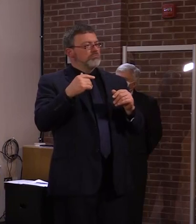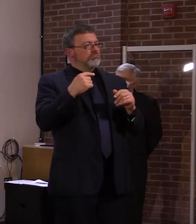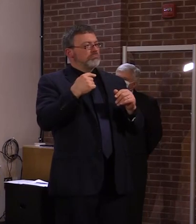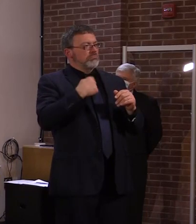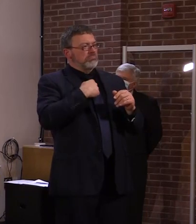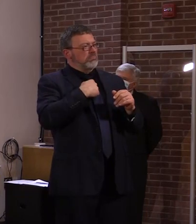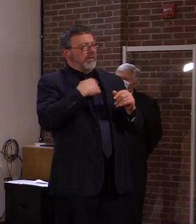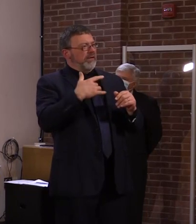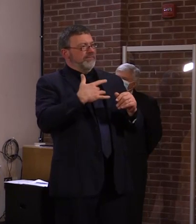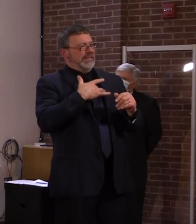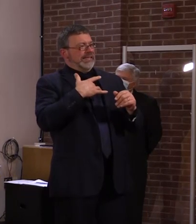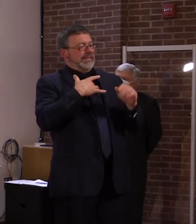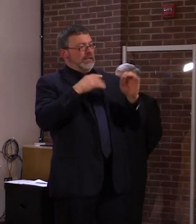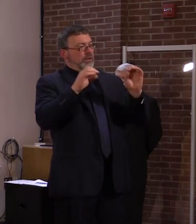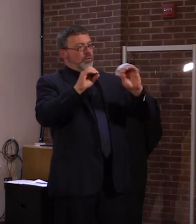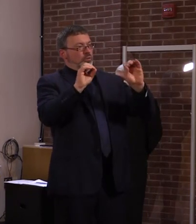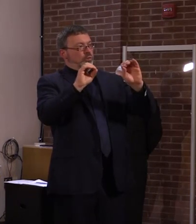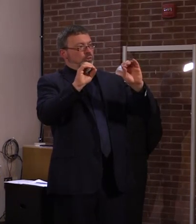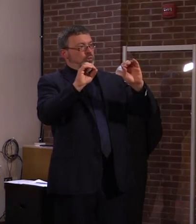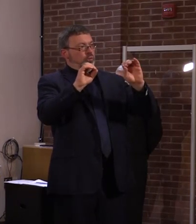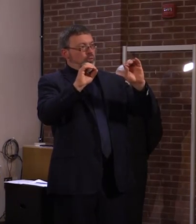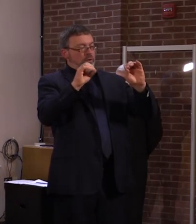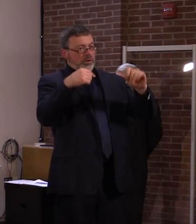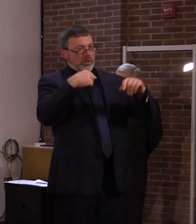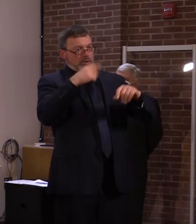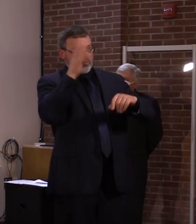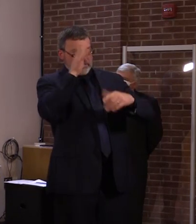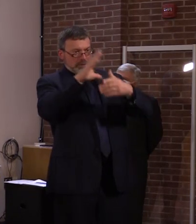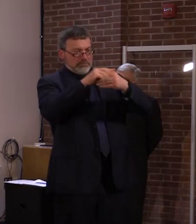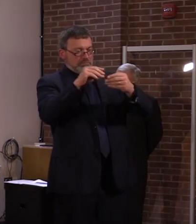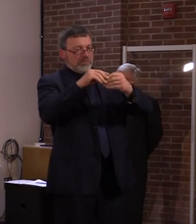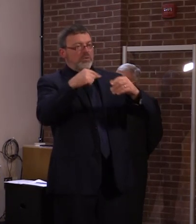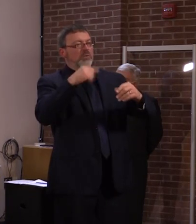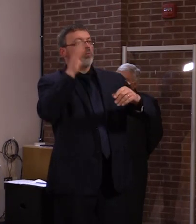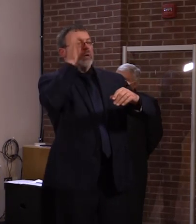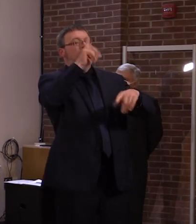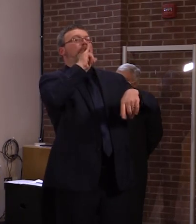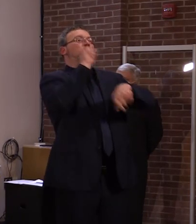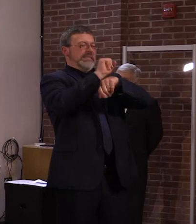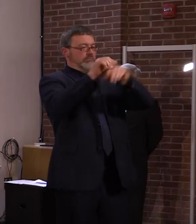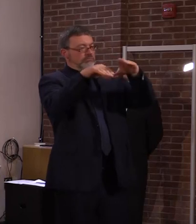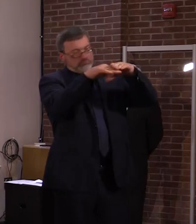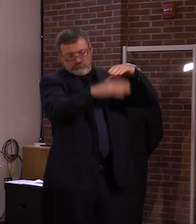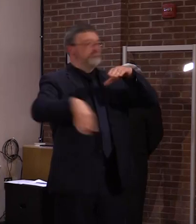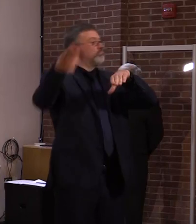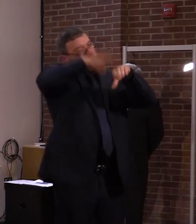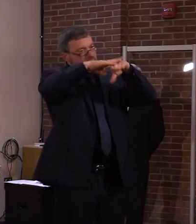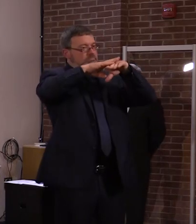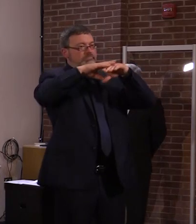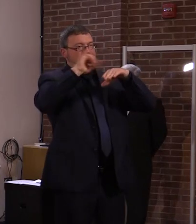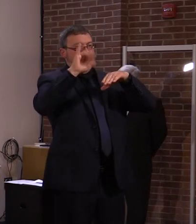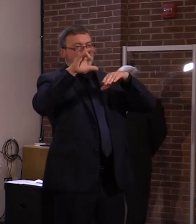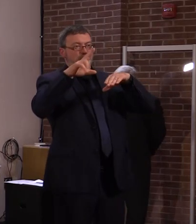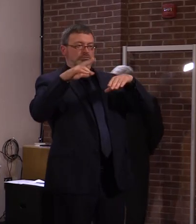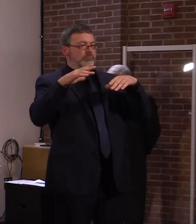has said that we're going to exceed where we are today. But maybe Commissioner Picek can clear that up.